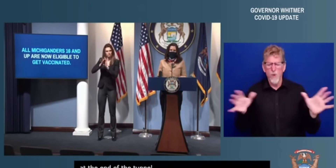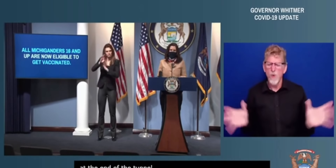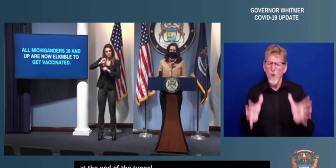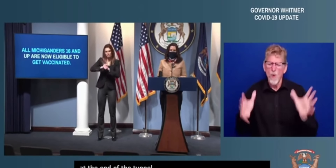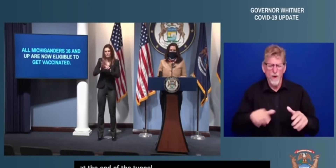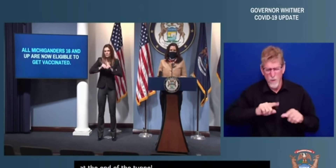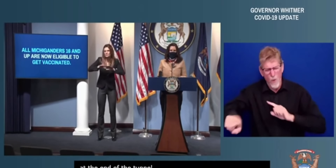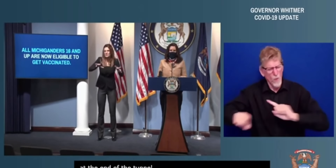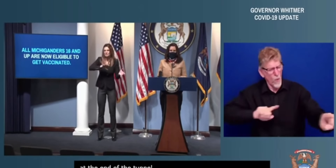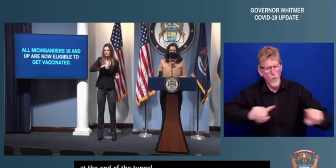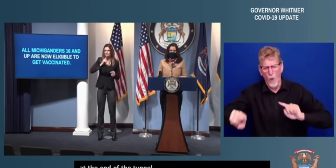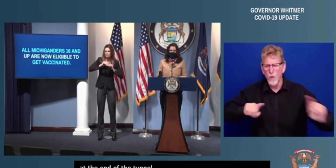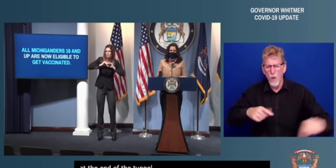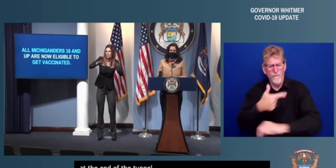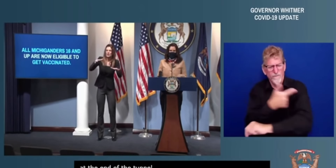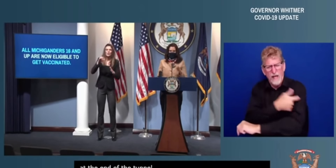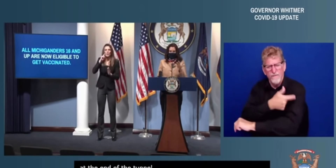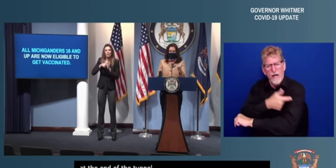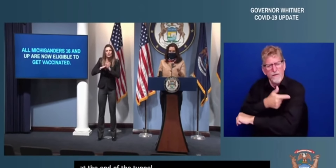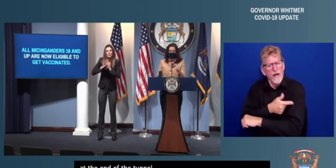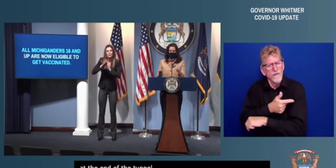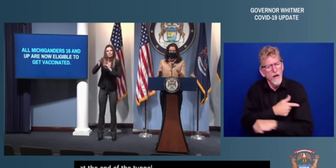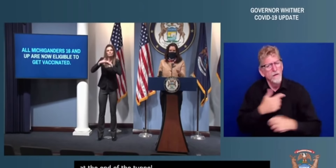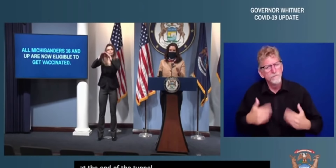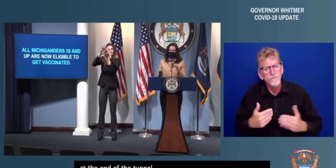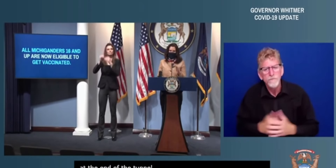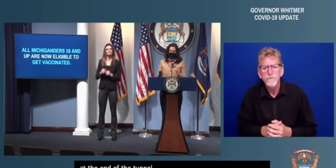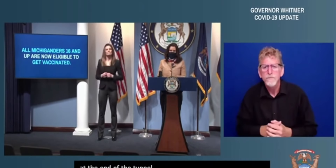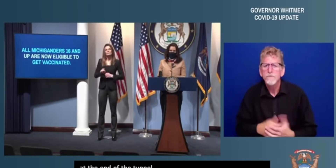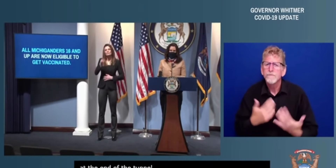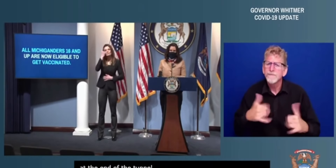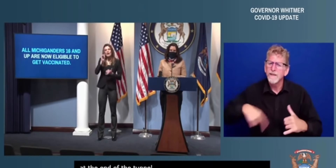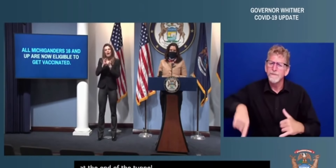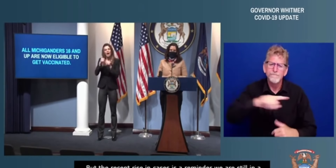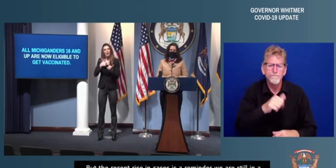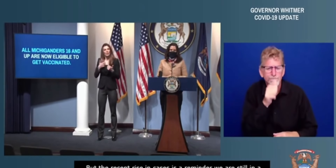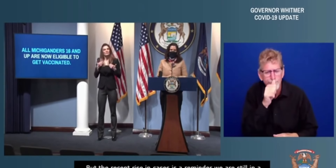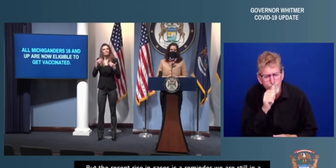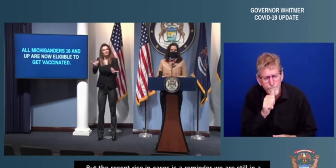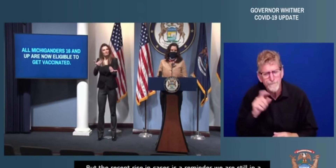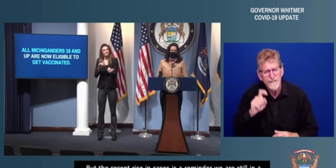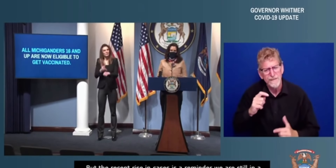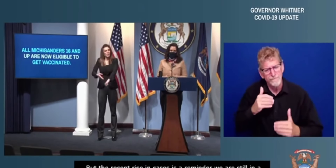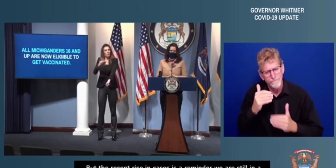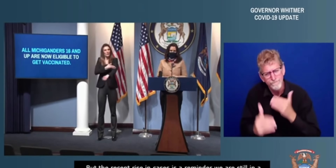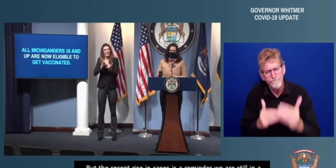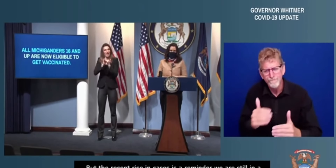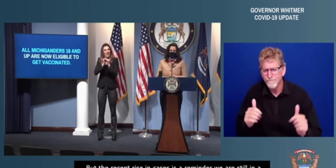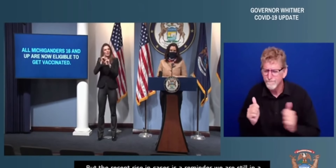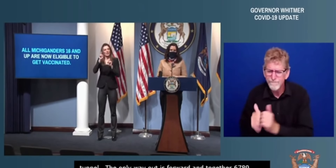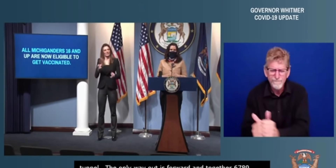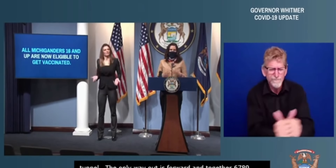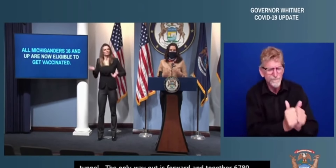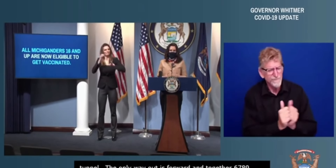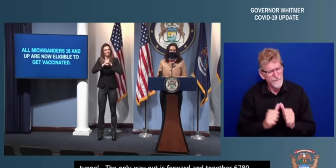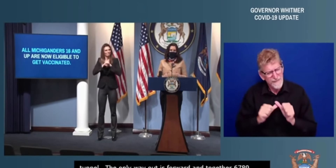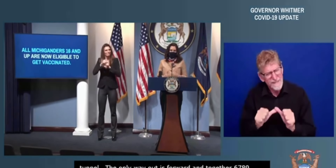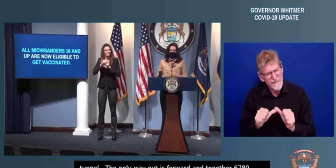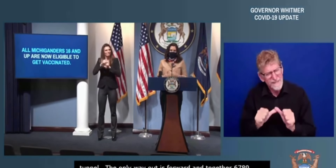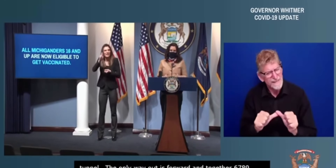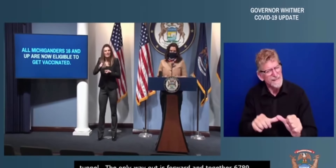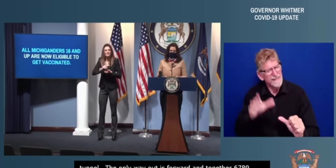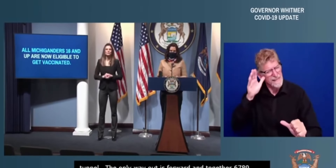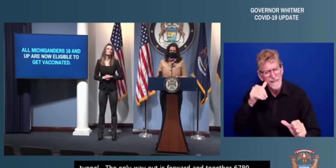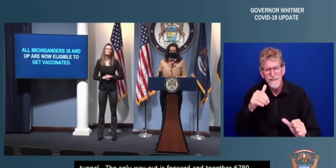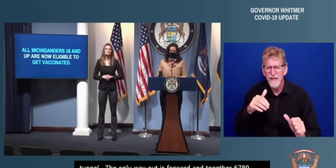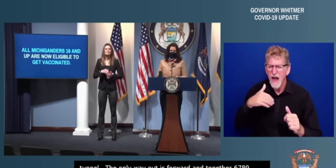the tunnel. The only way out is forward and together. We have all the tools we need. We know